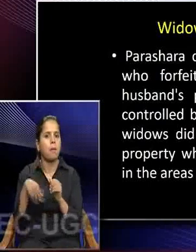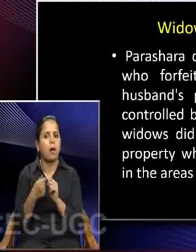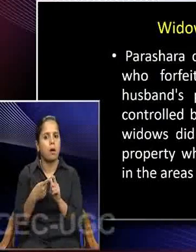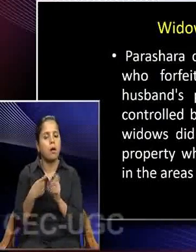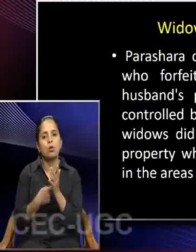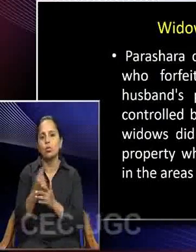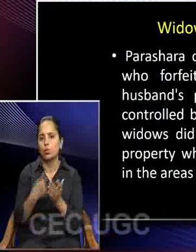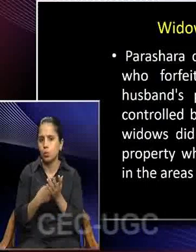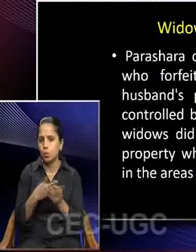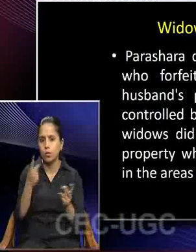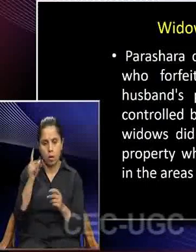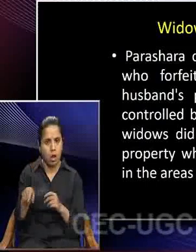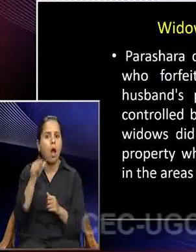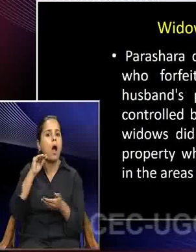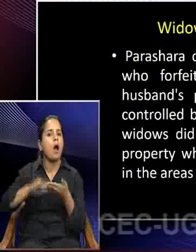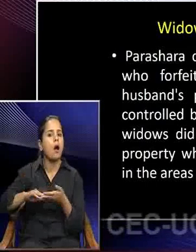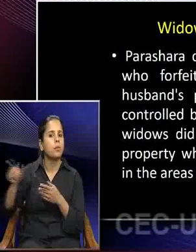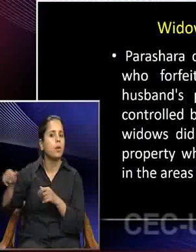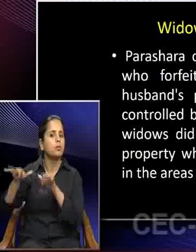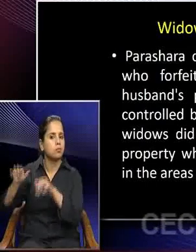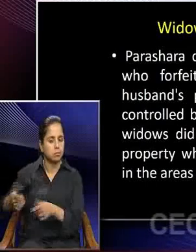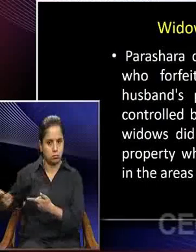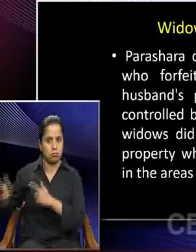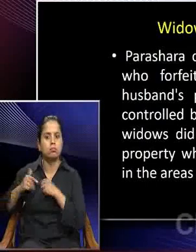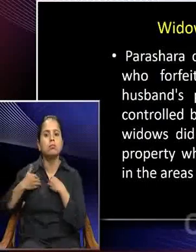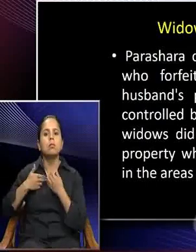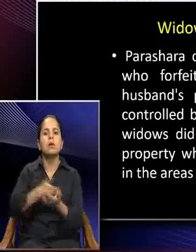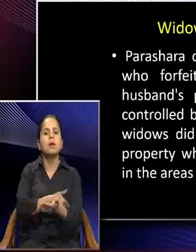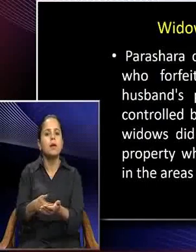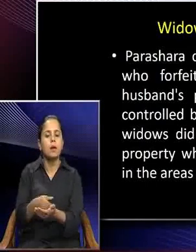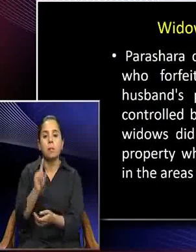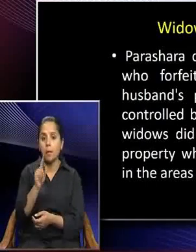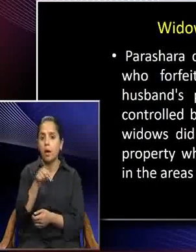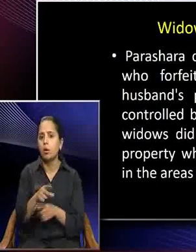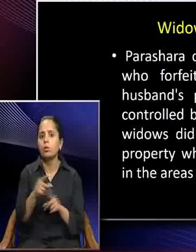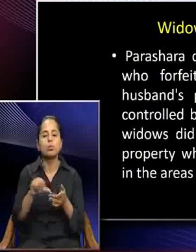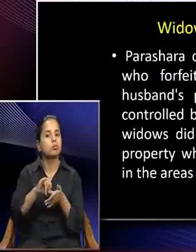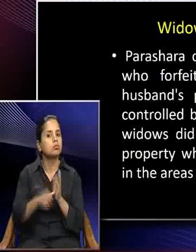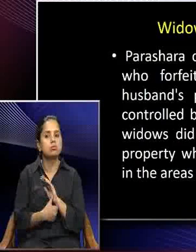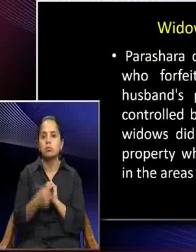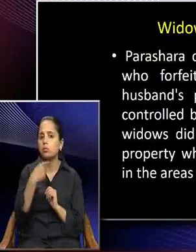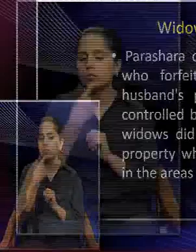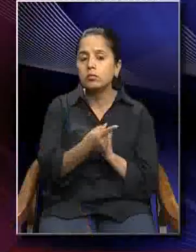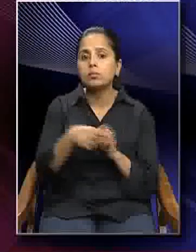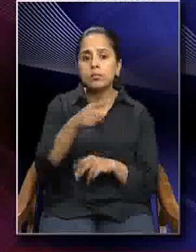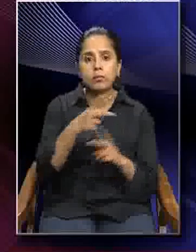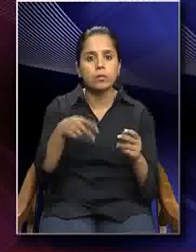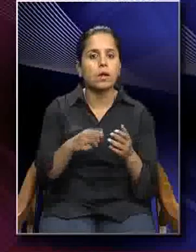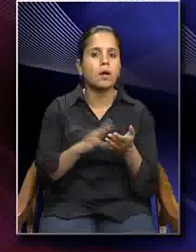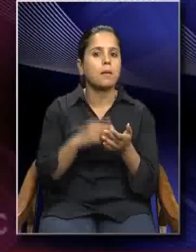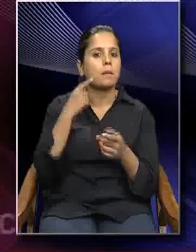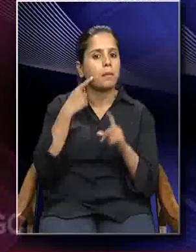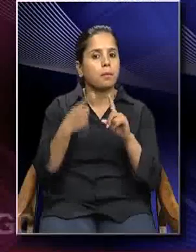did inherit the husband's property, which they could not do in the areas under the